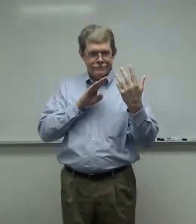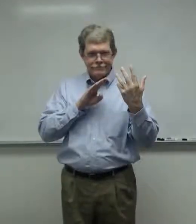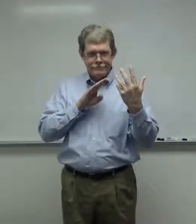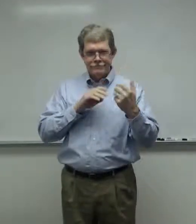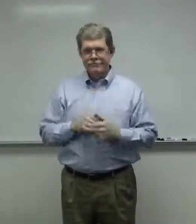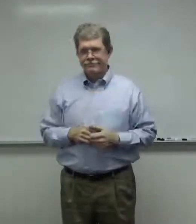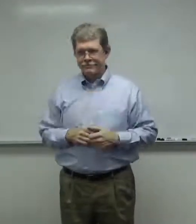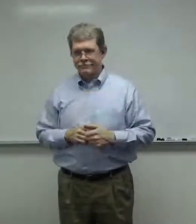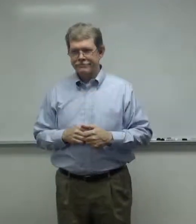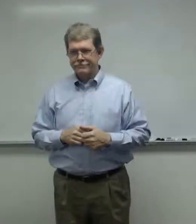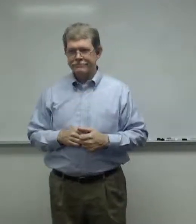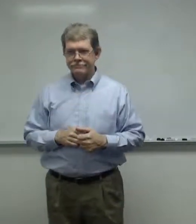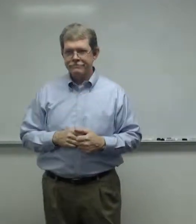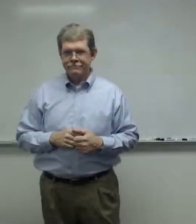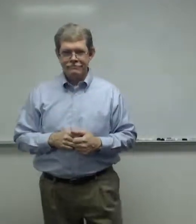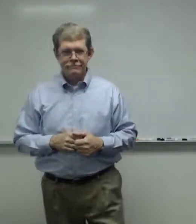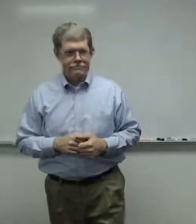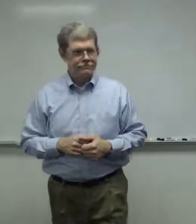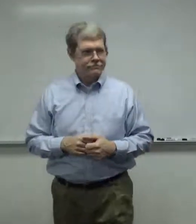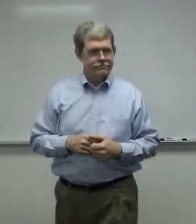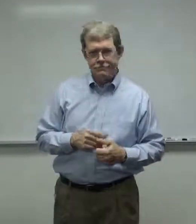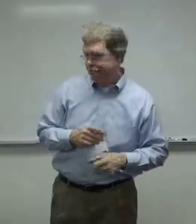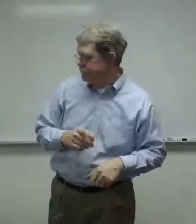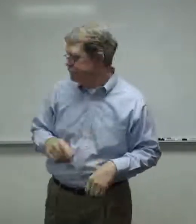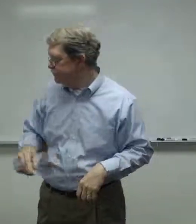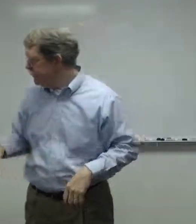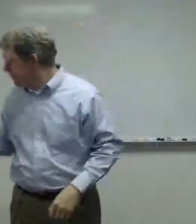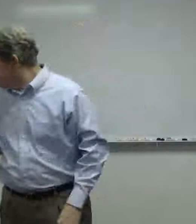told no. Whatever. It's a frustration.